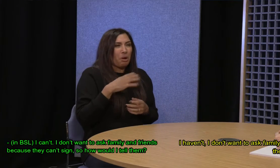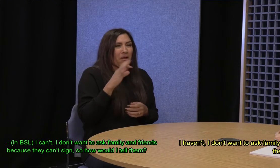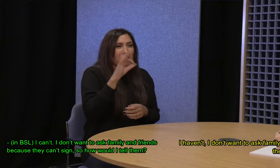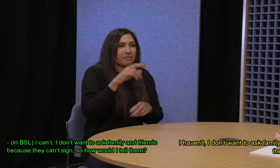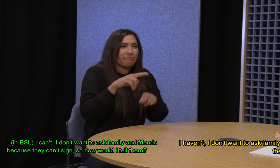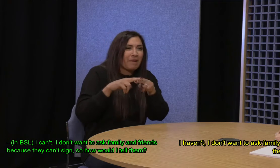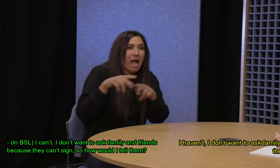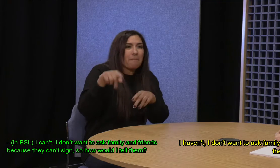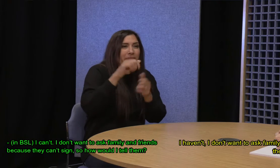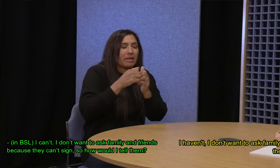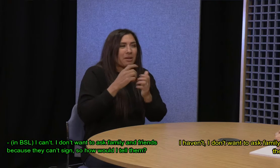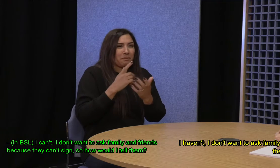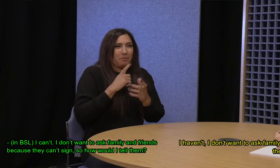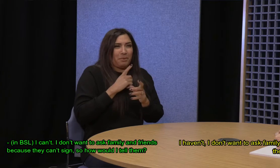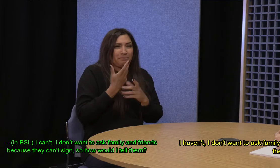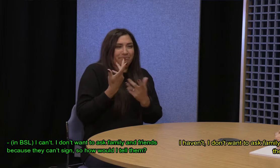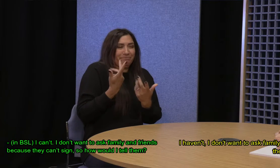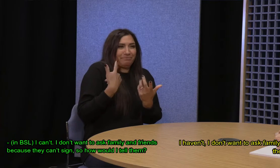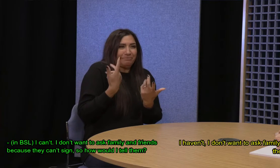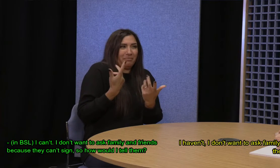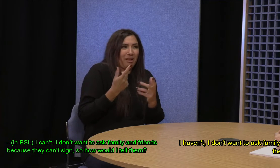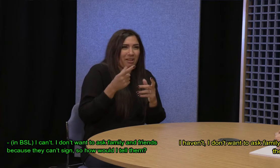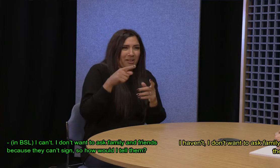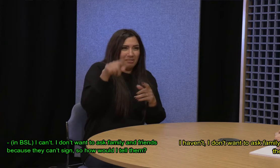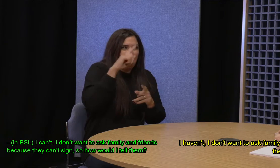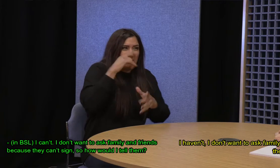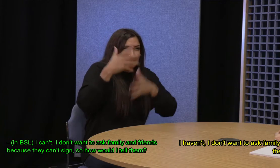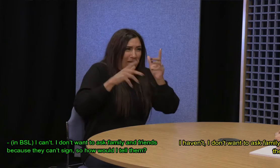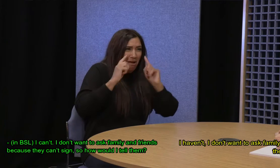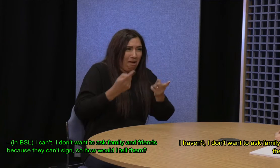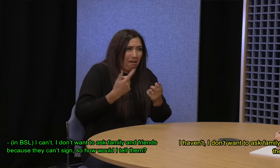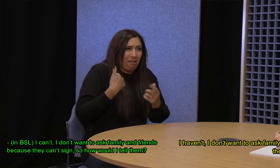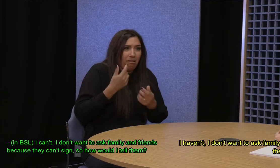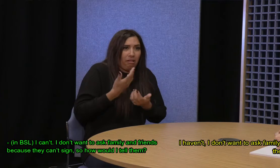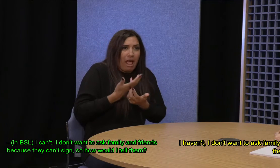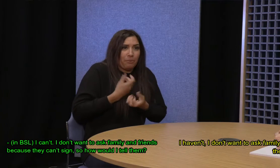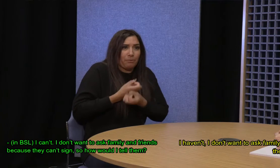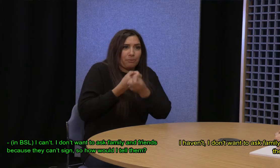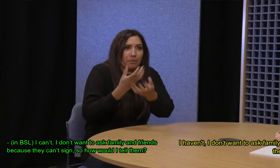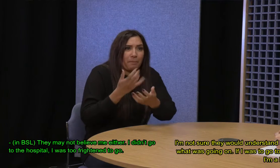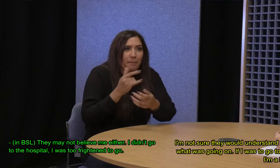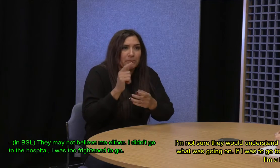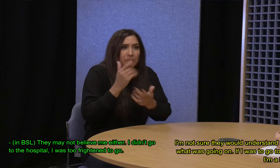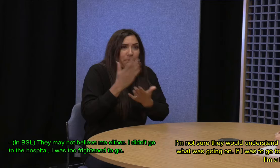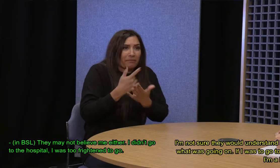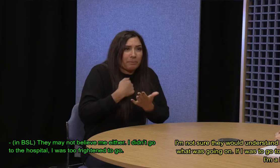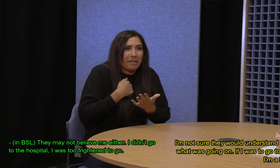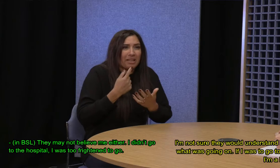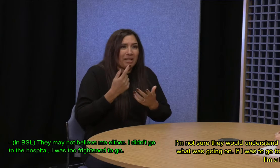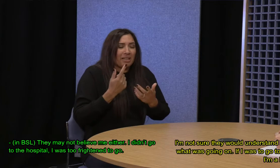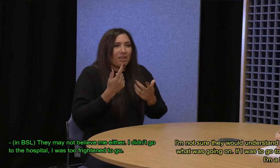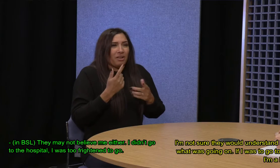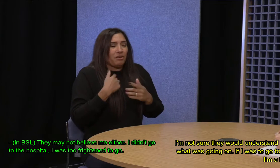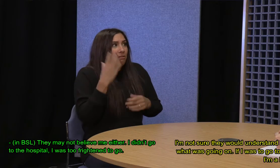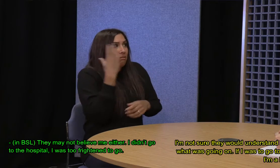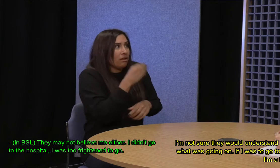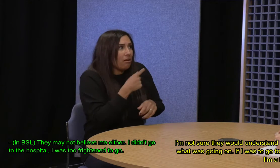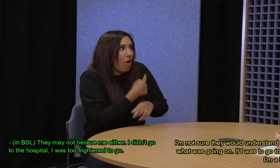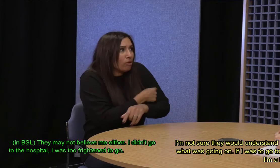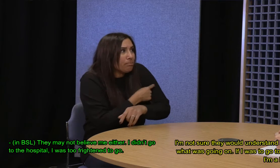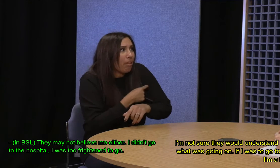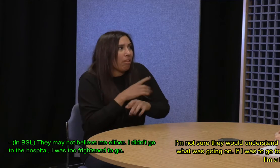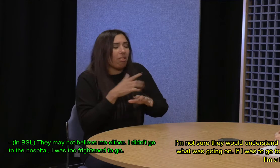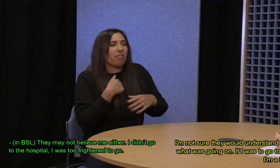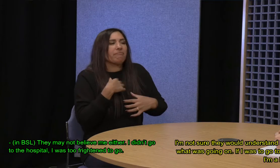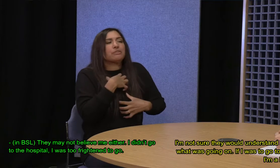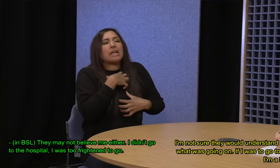I haven't. I don't want to ask family and friends. They can't sign, and I'm not sure they would understand if I told